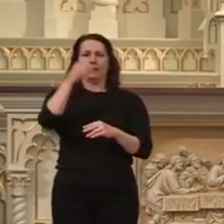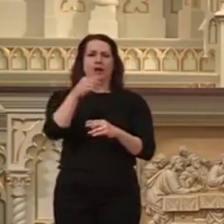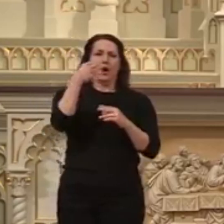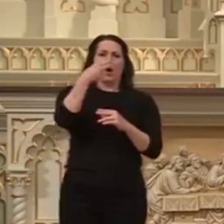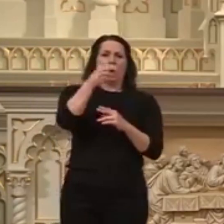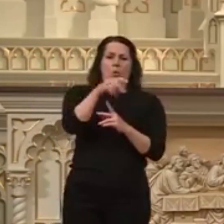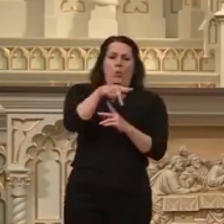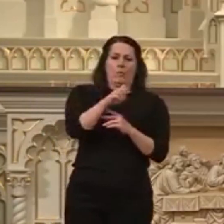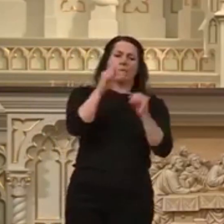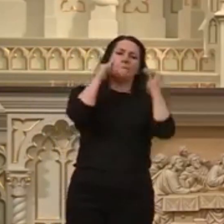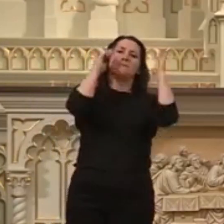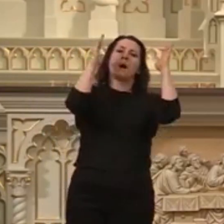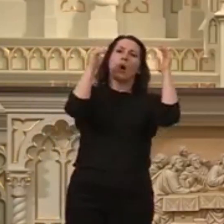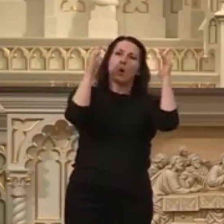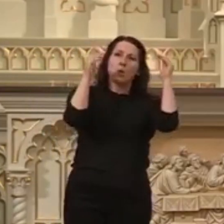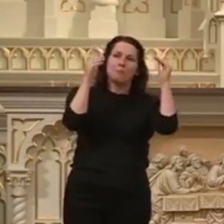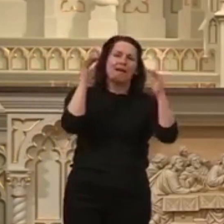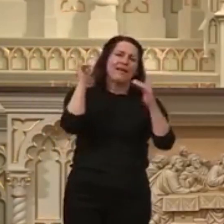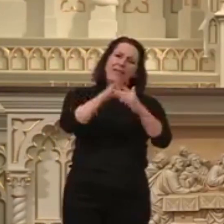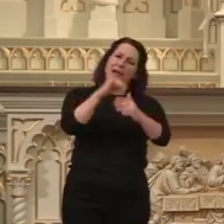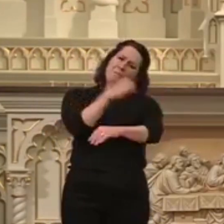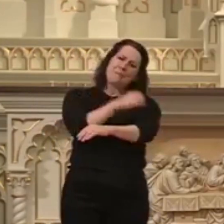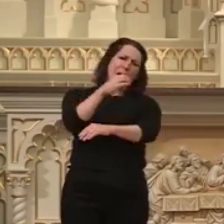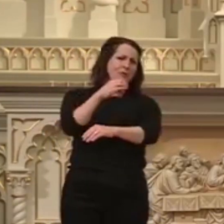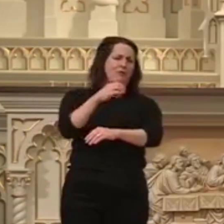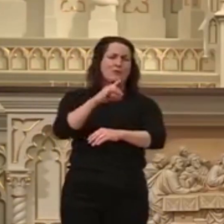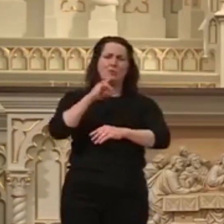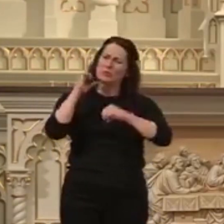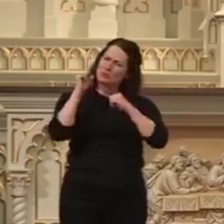just recognizing how powerful hope is.